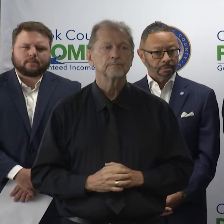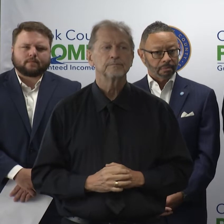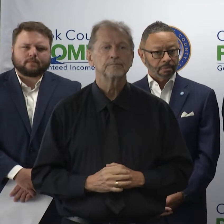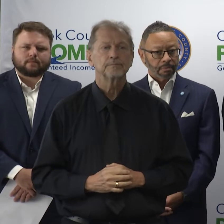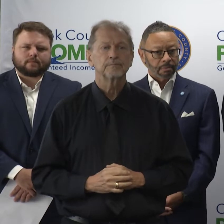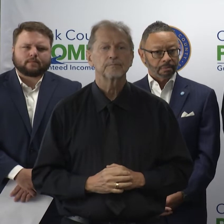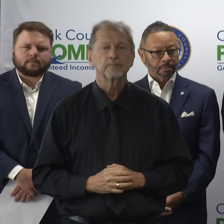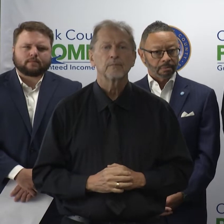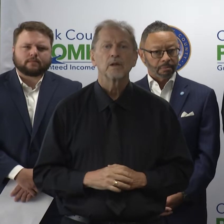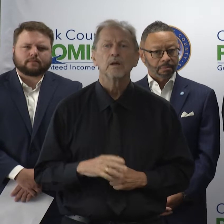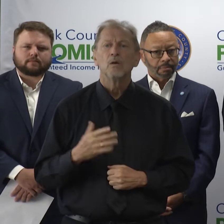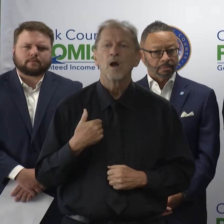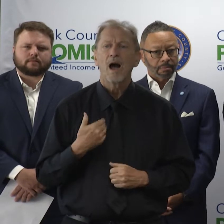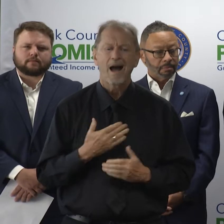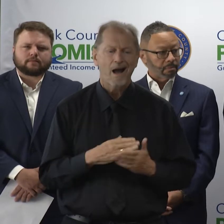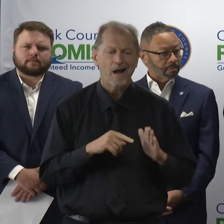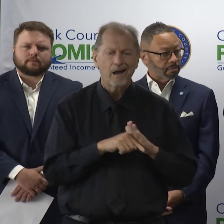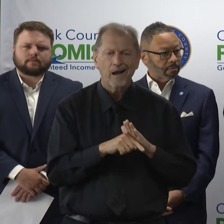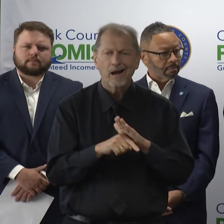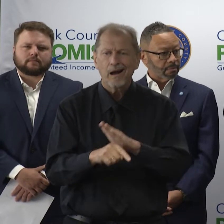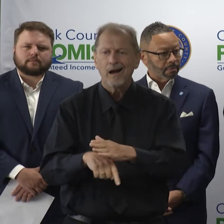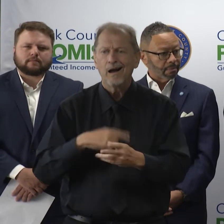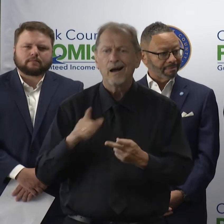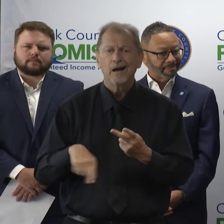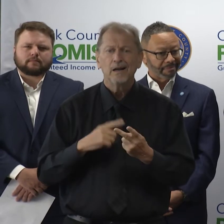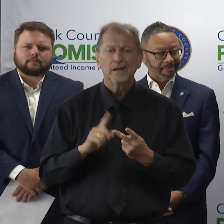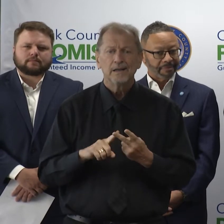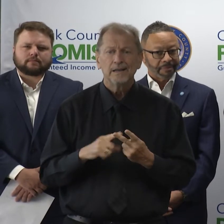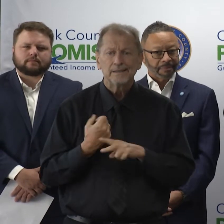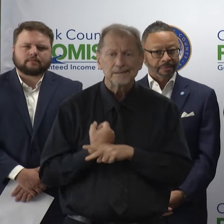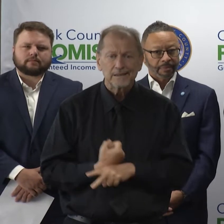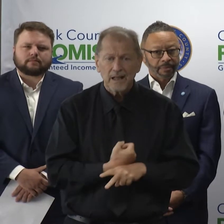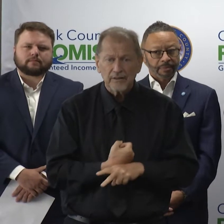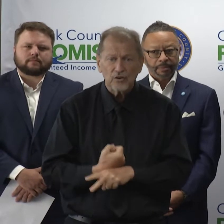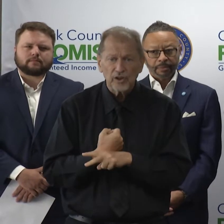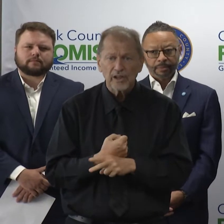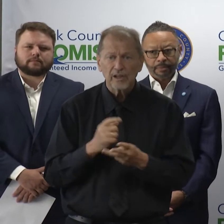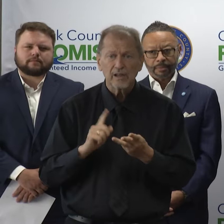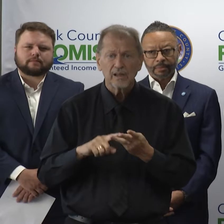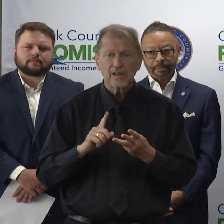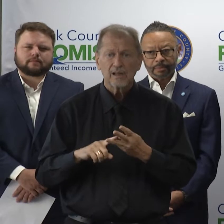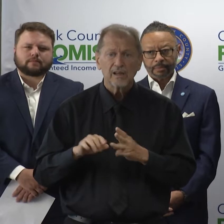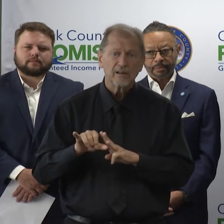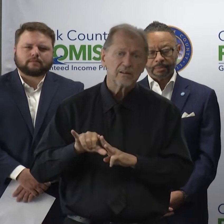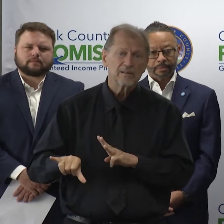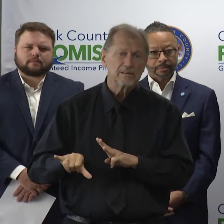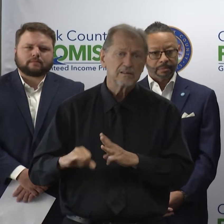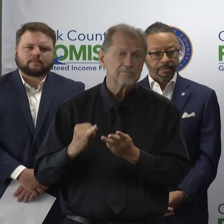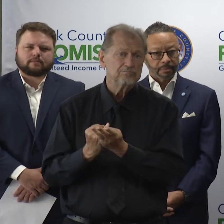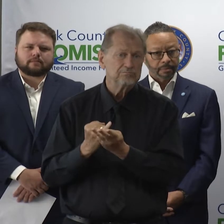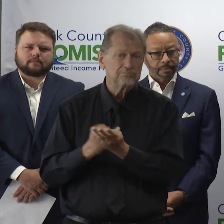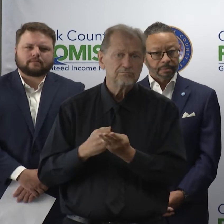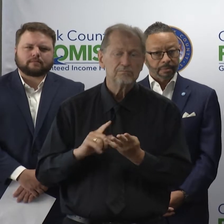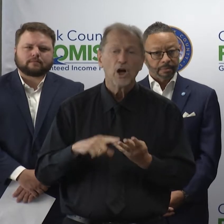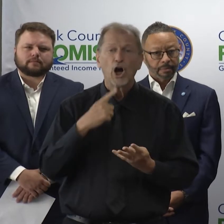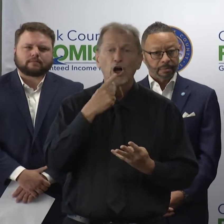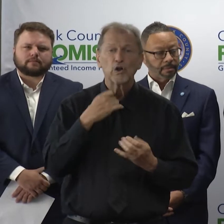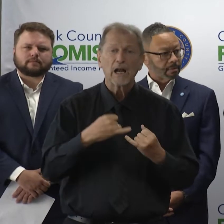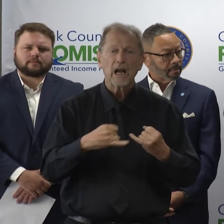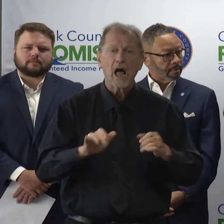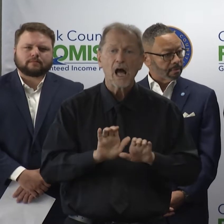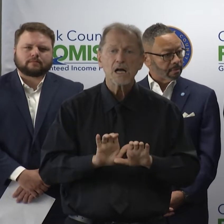From genocide to slavery to internment camps to redlining, our Native, Black, Brown, and immigrant